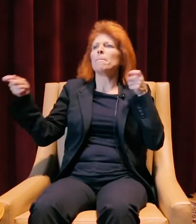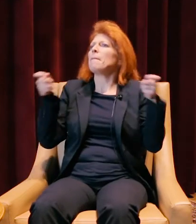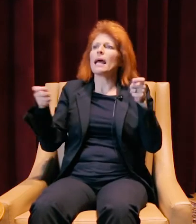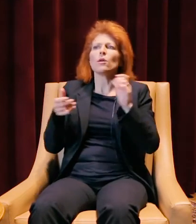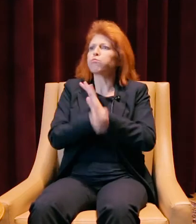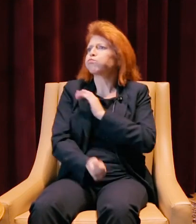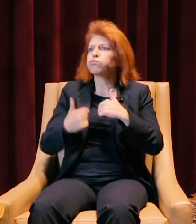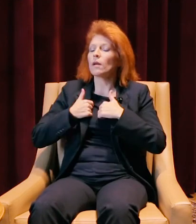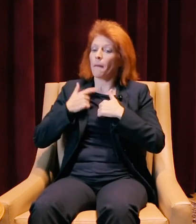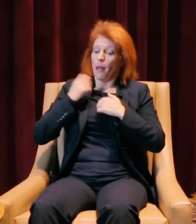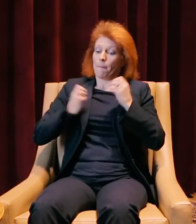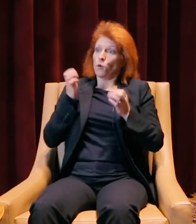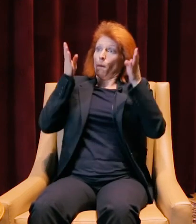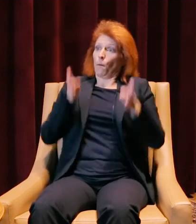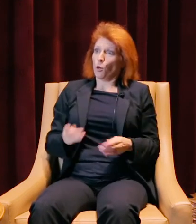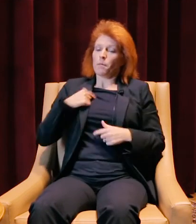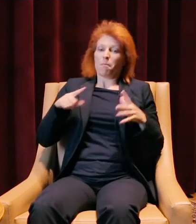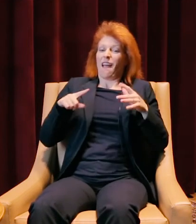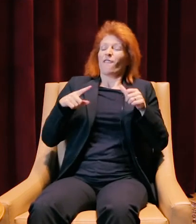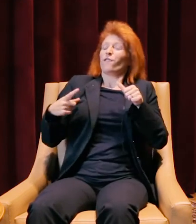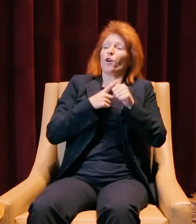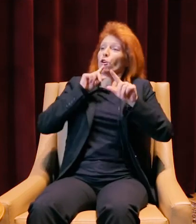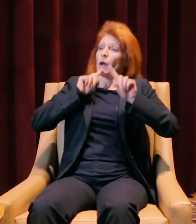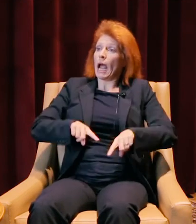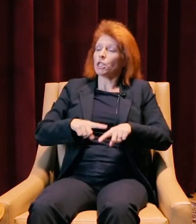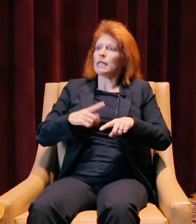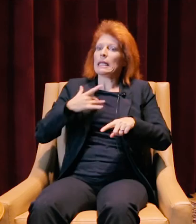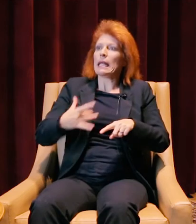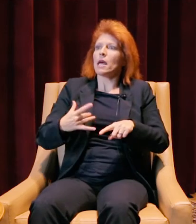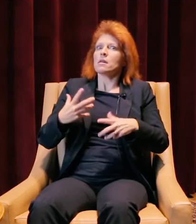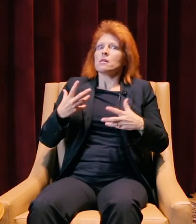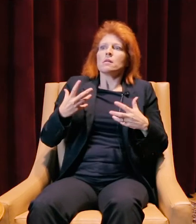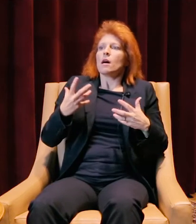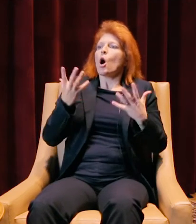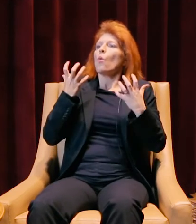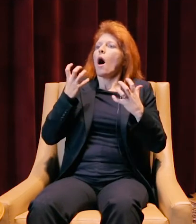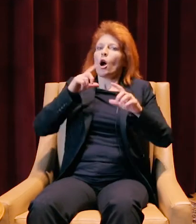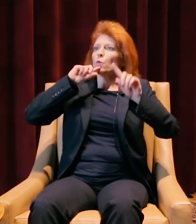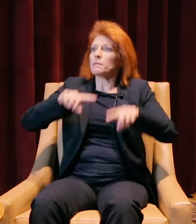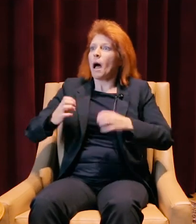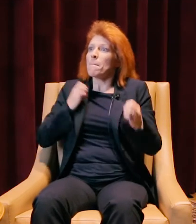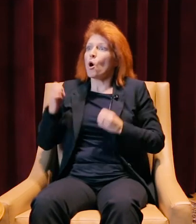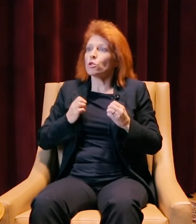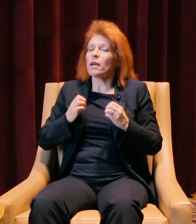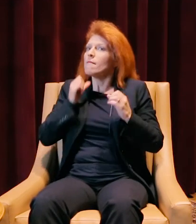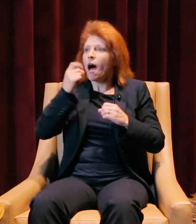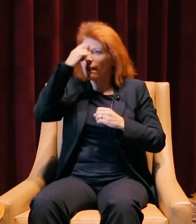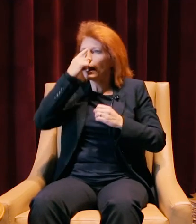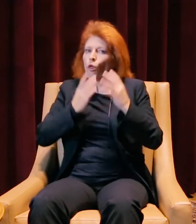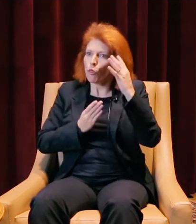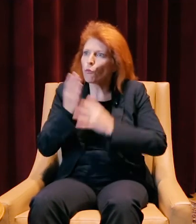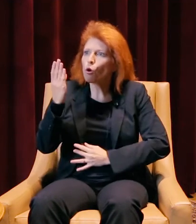But being an emotional person, my initial reaction to a situation may be to respond emotionally without thinking